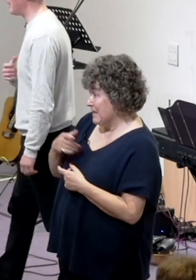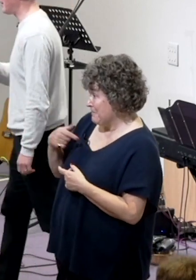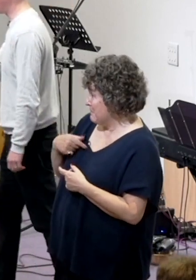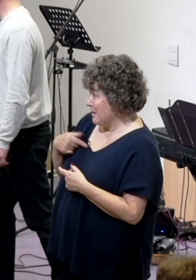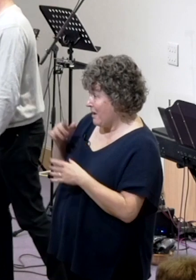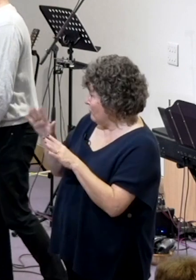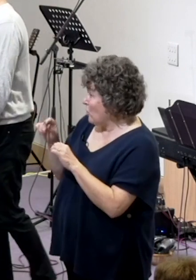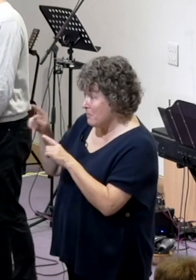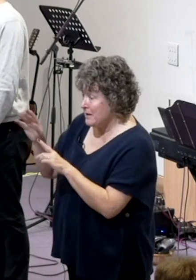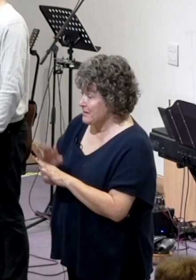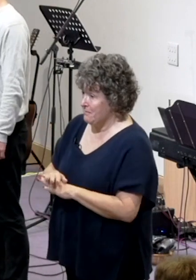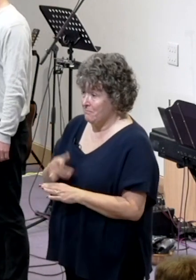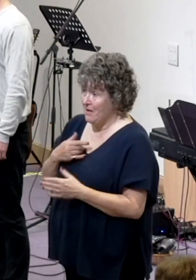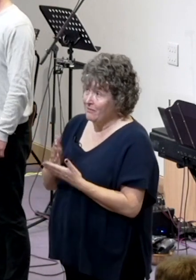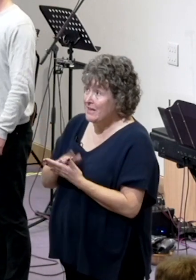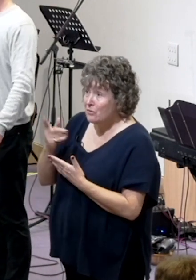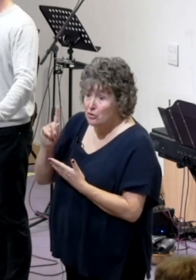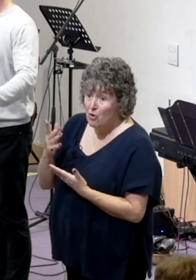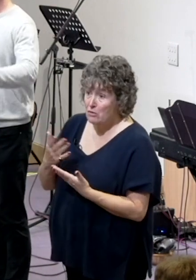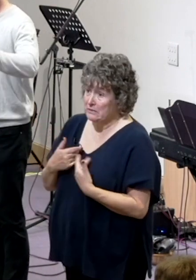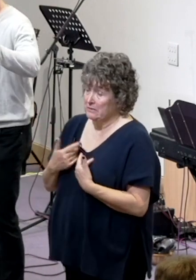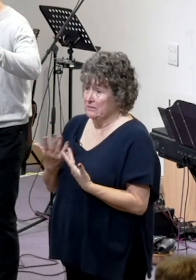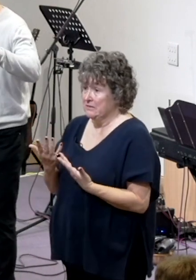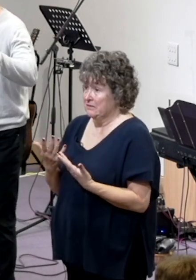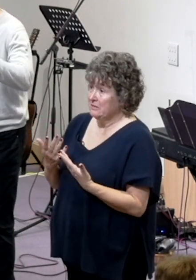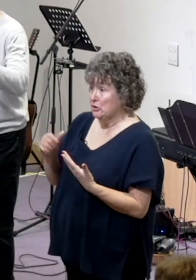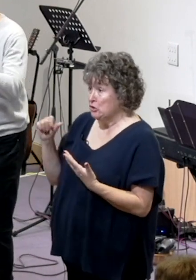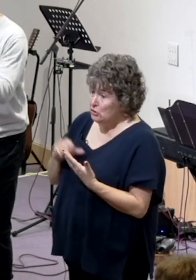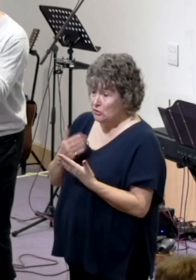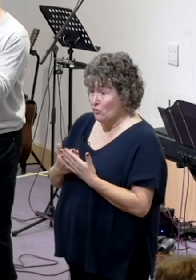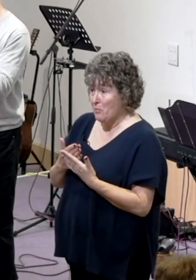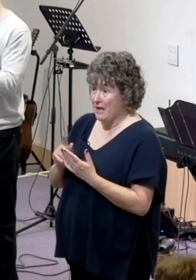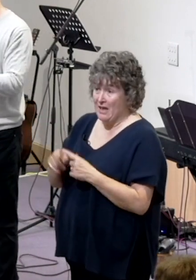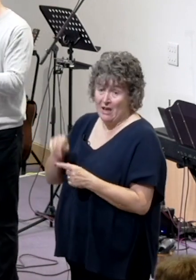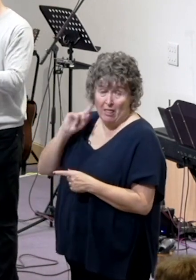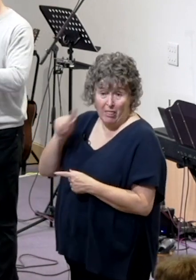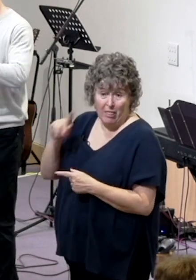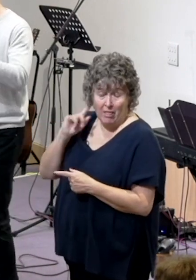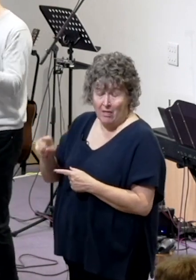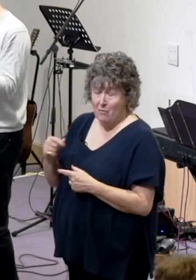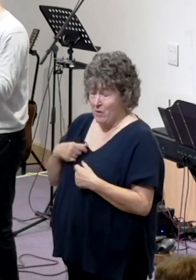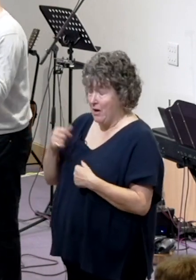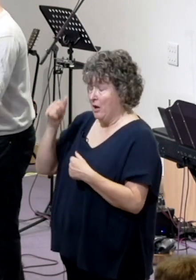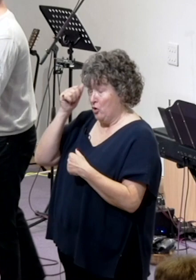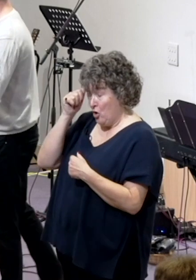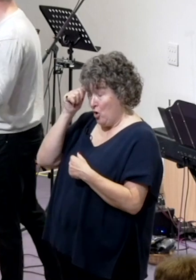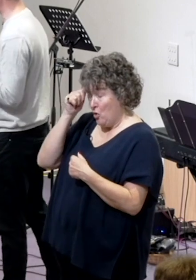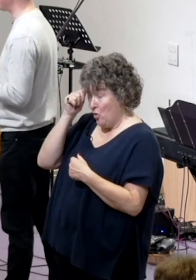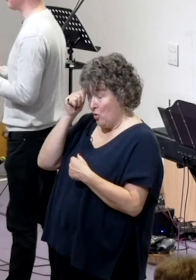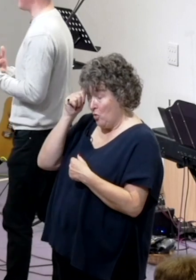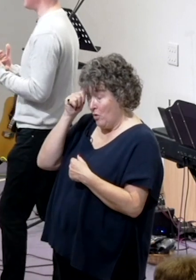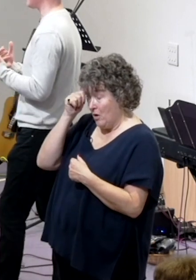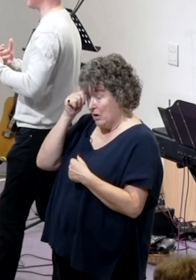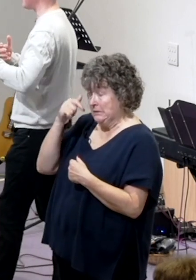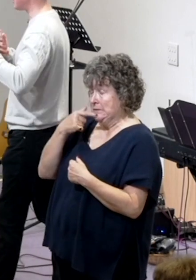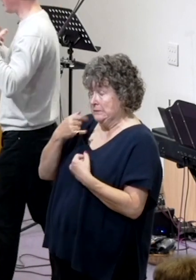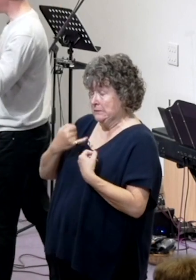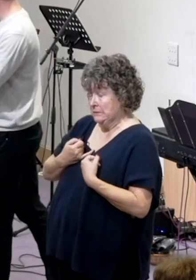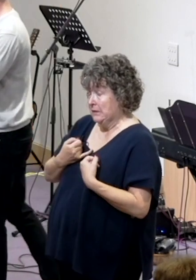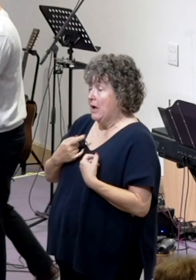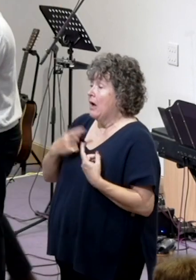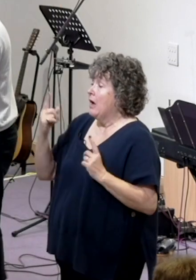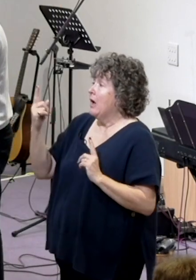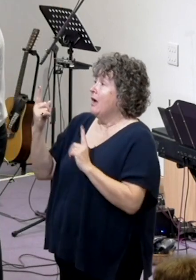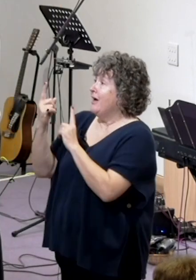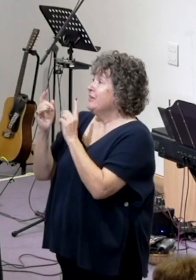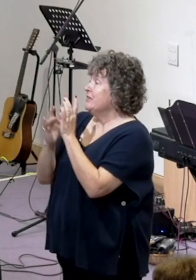become aware that I've doubted God or I should have obeyed and I didn't, in those moments when I can admit my failures, I can come